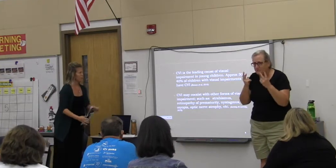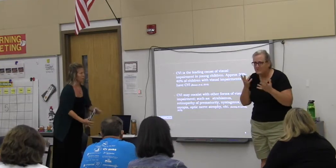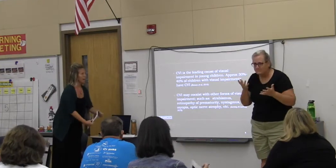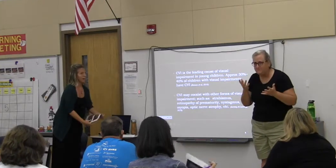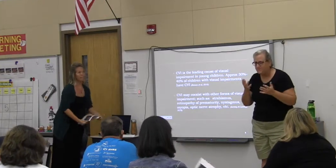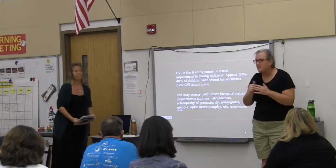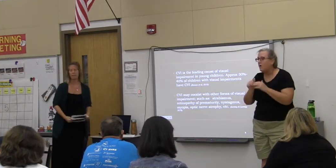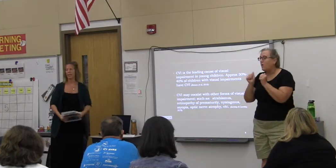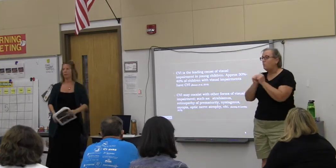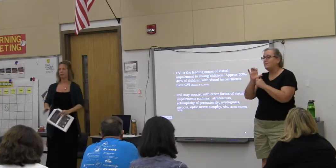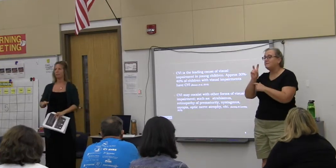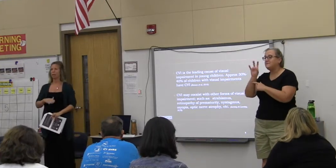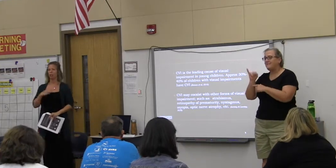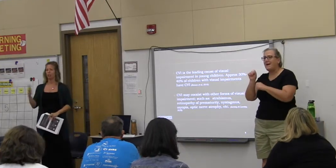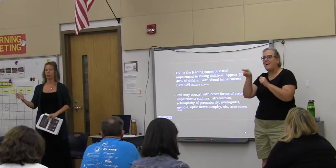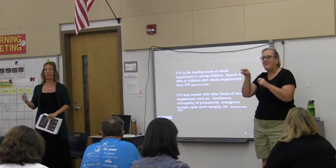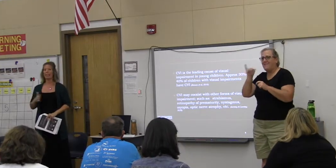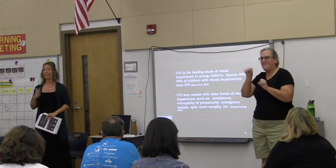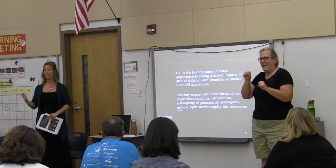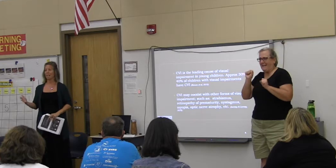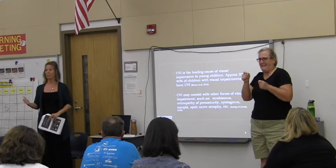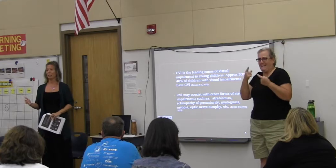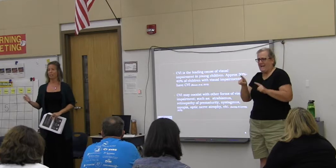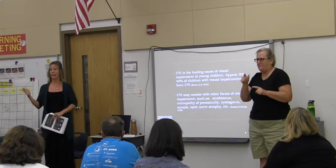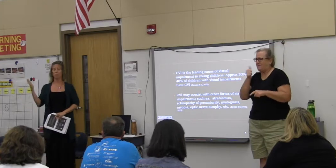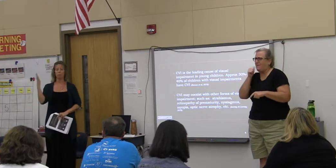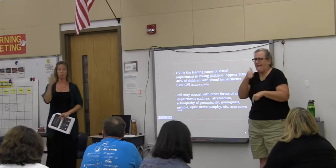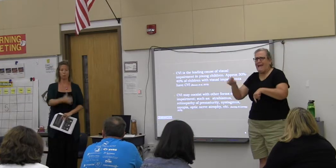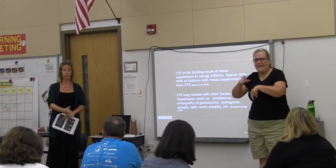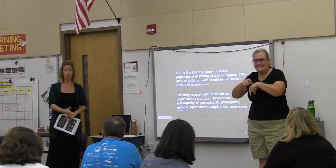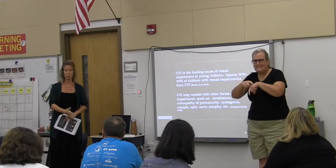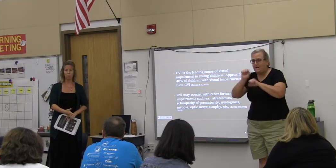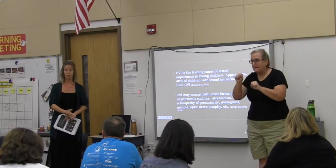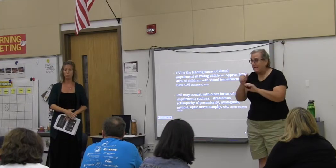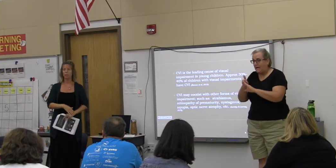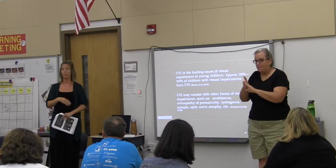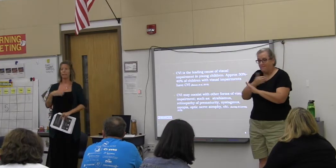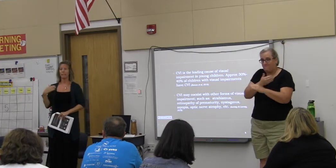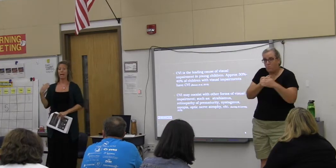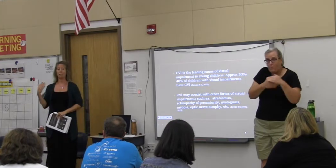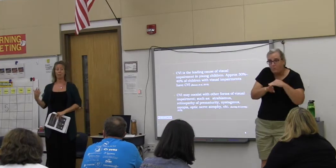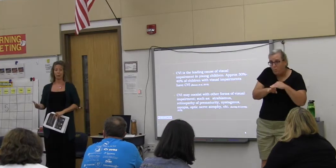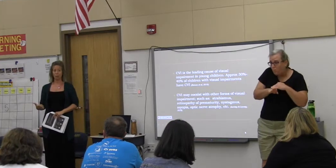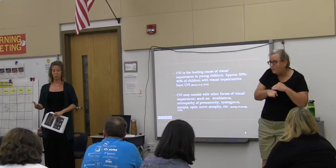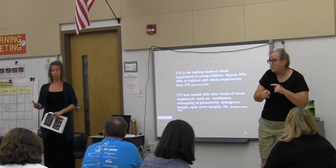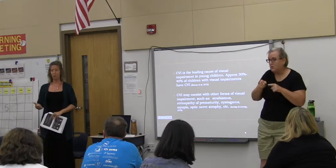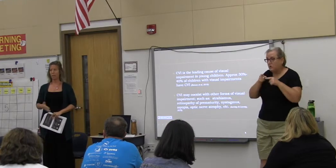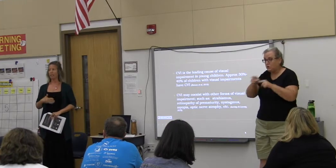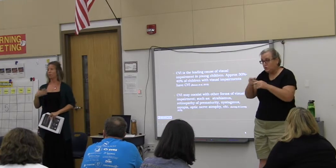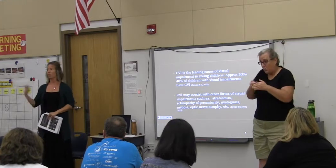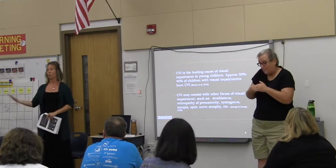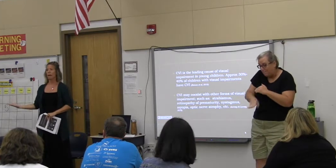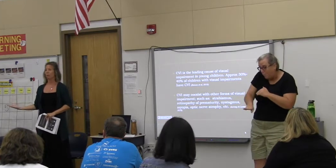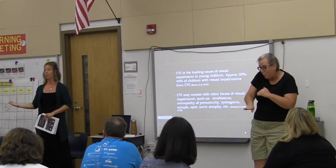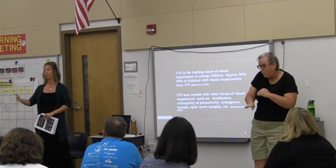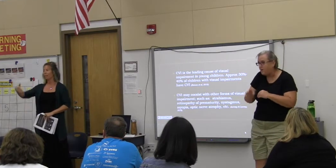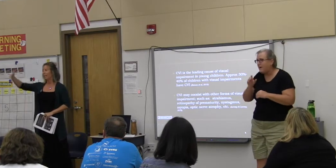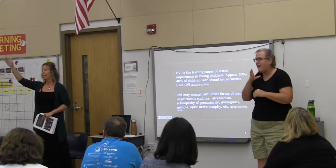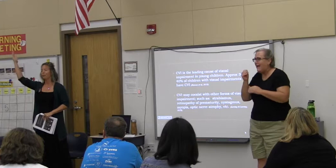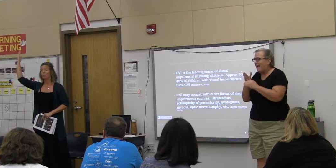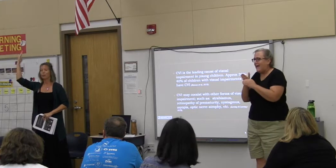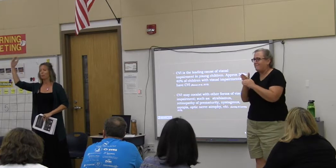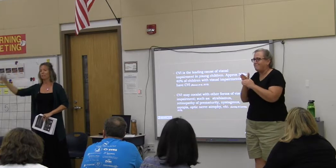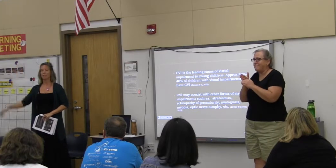And with CVI, CVI can really occur at any time. It can happen before kiddos are born, it can happen during birth, and it can also